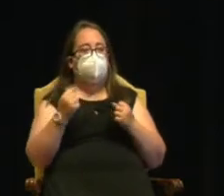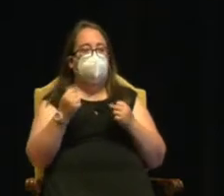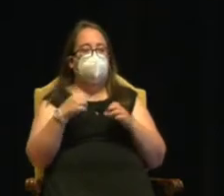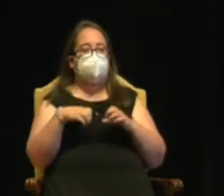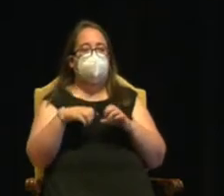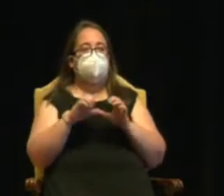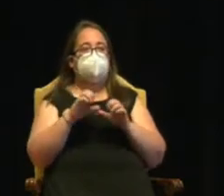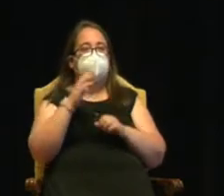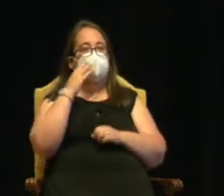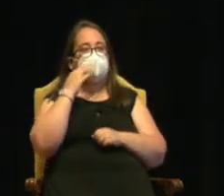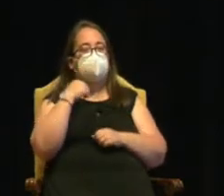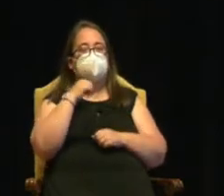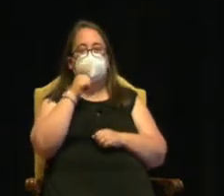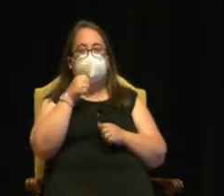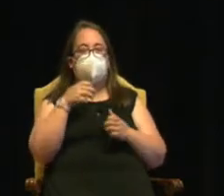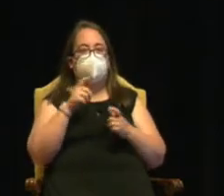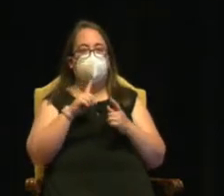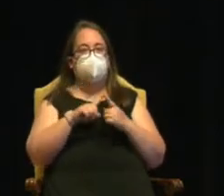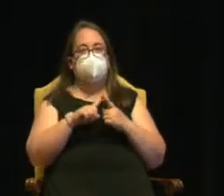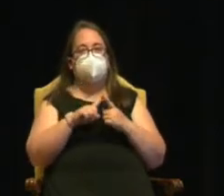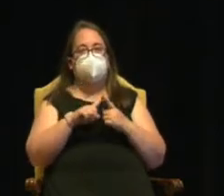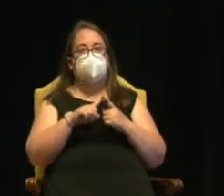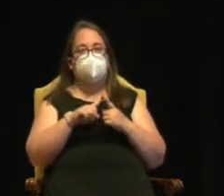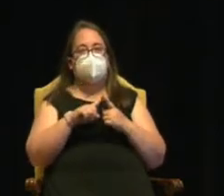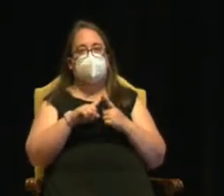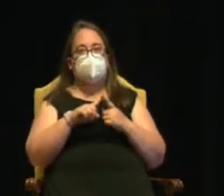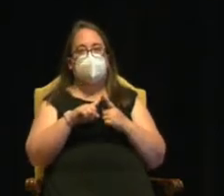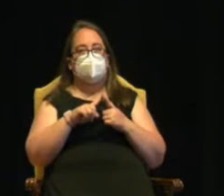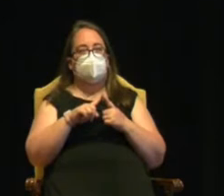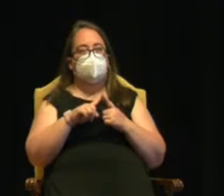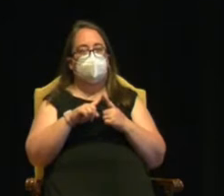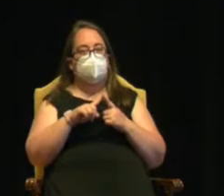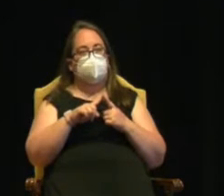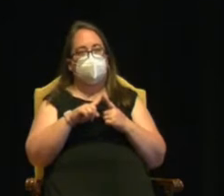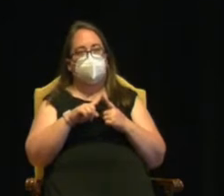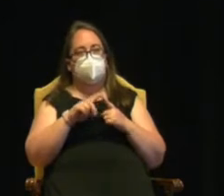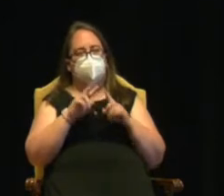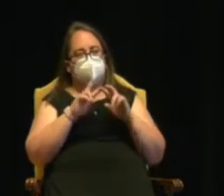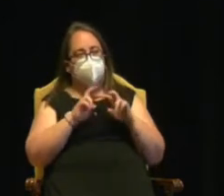crisis because we're not allowed to look at who's afforded privacy